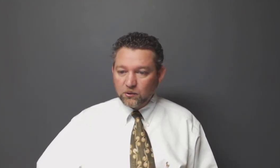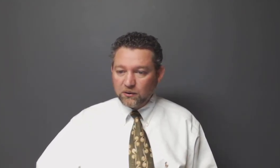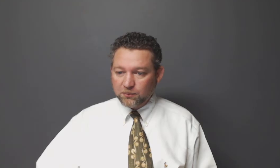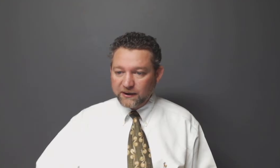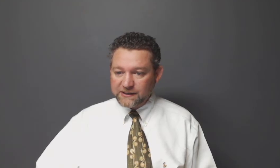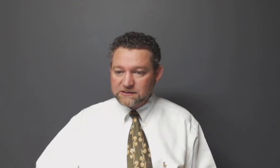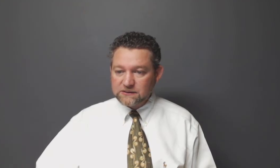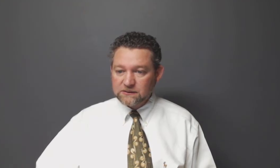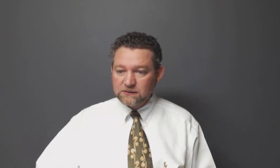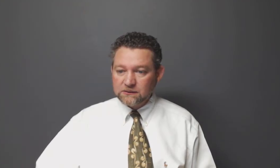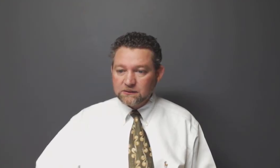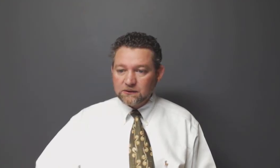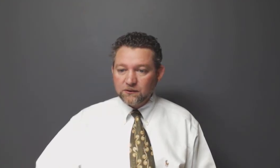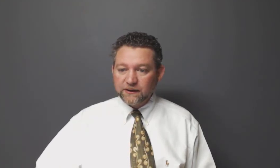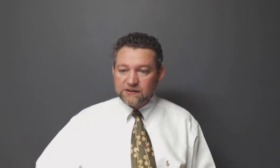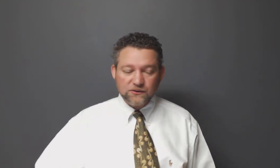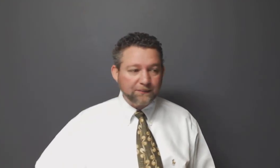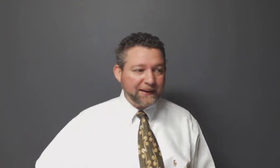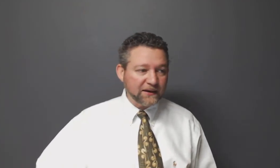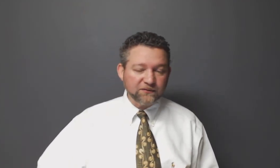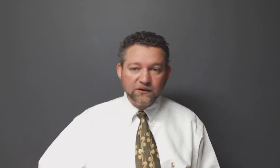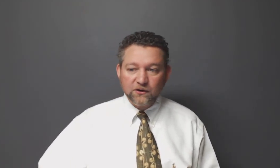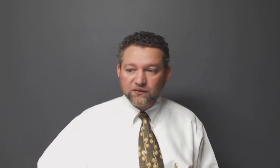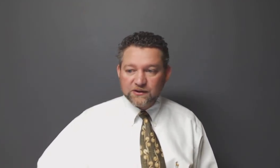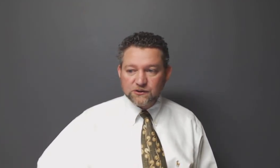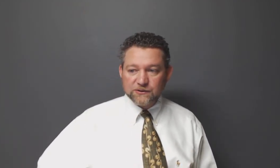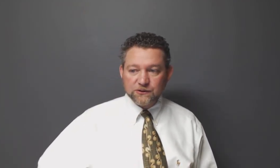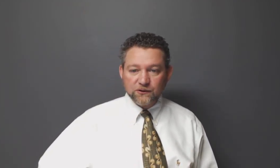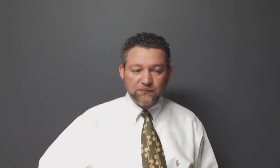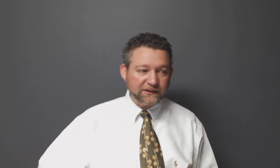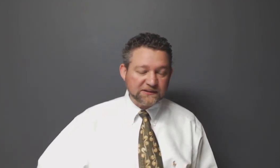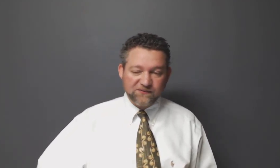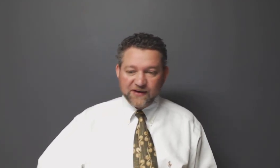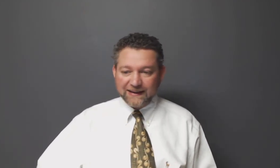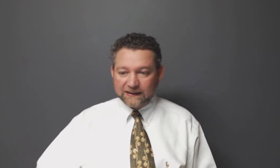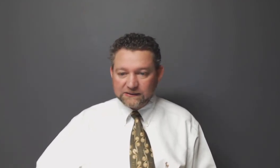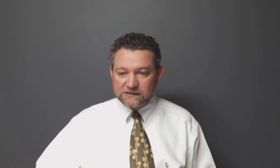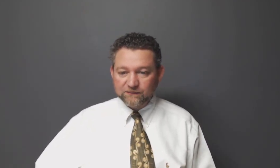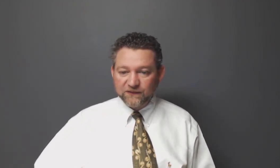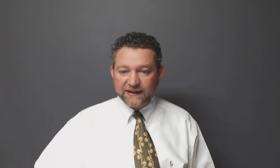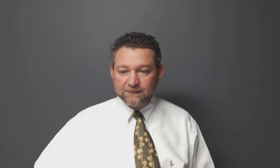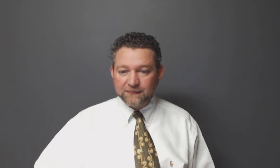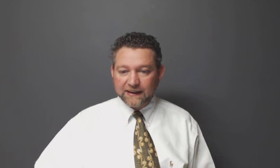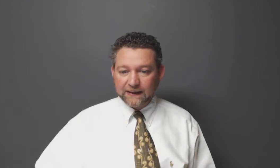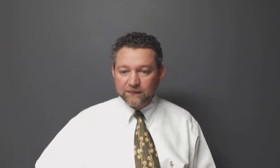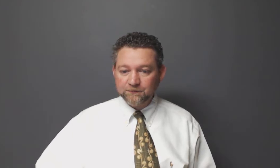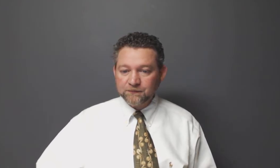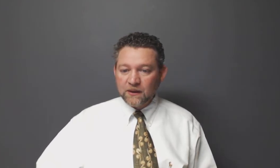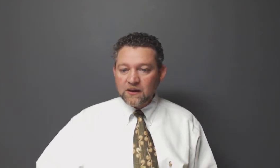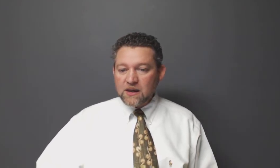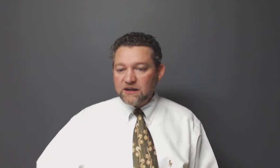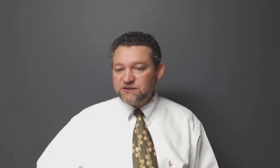more oppress. Okay, so a man of the earth is who he's talking about, this violence, violent man. In